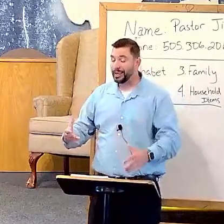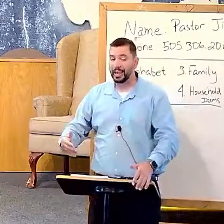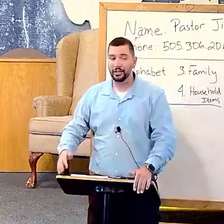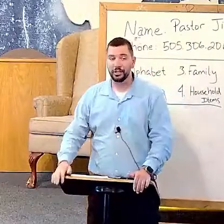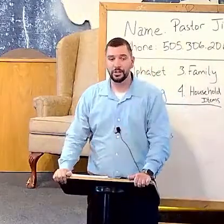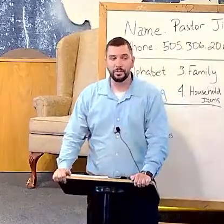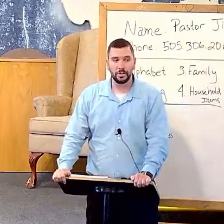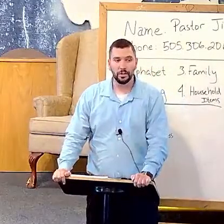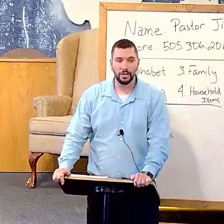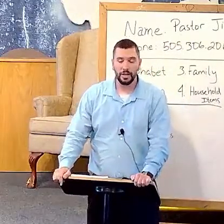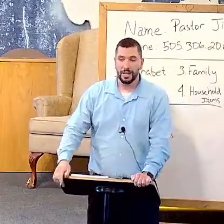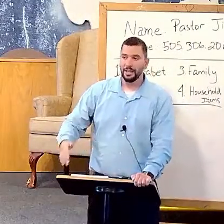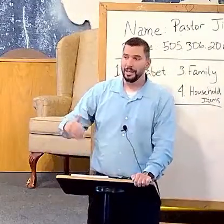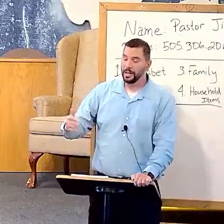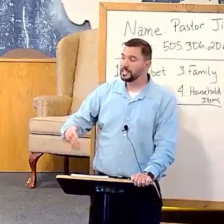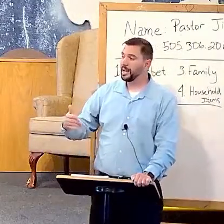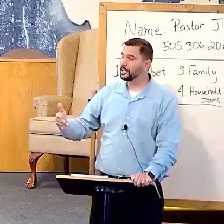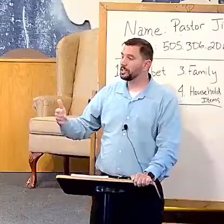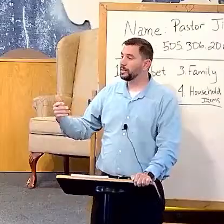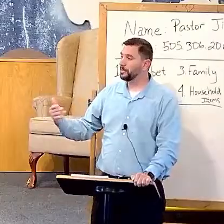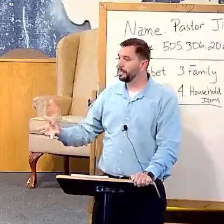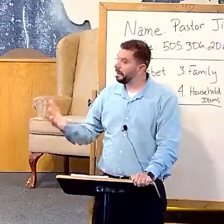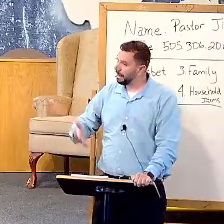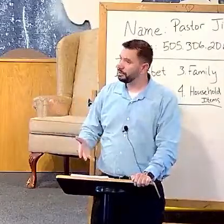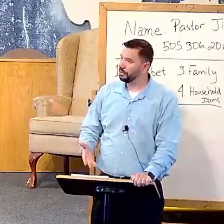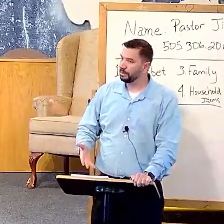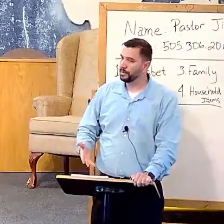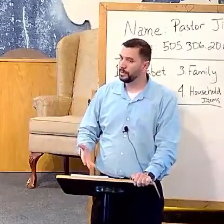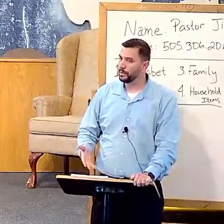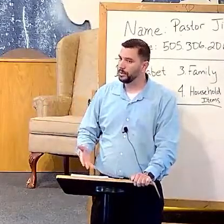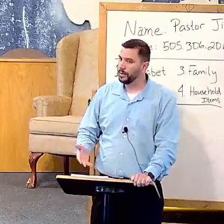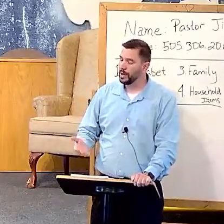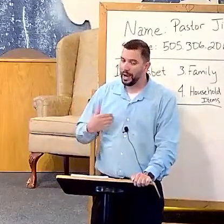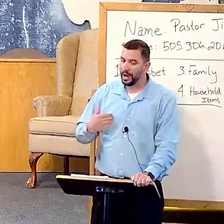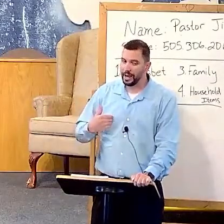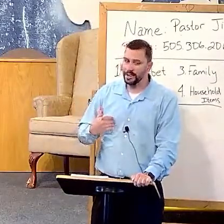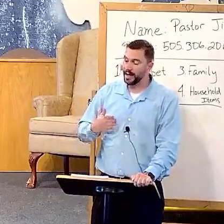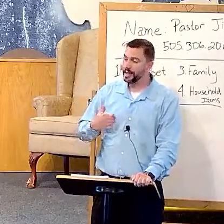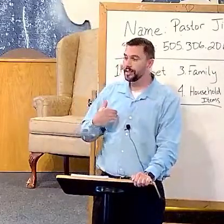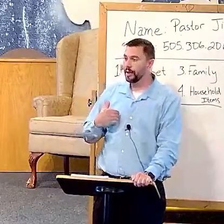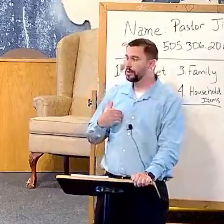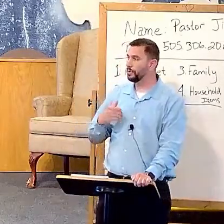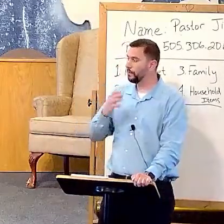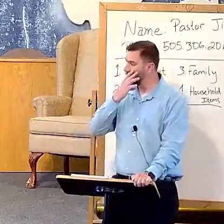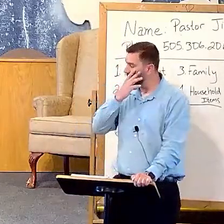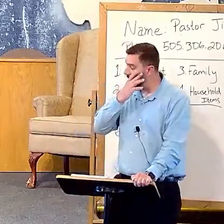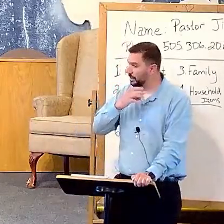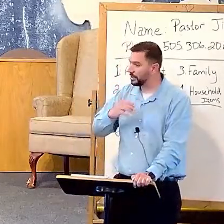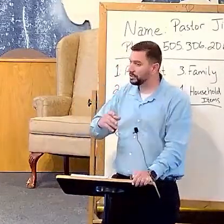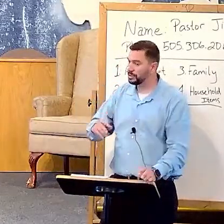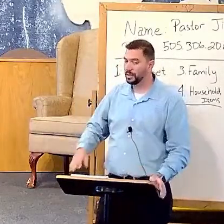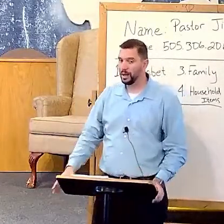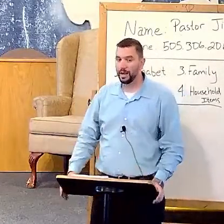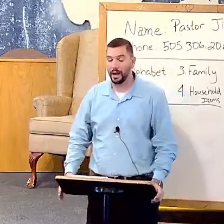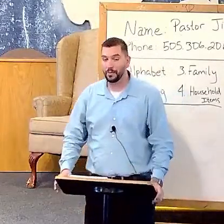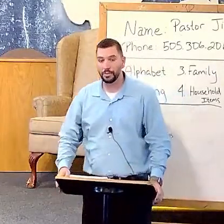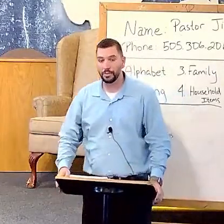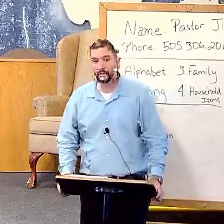you, that doesn't actually mean they're mad at you. I could tell you in English, I really don't like you right